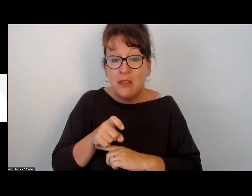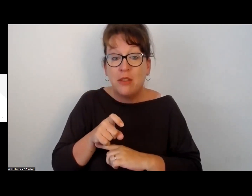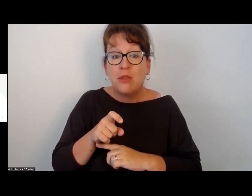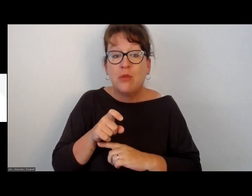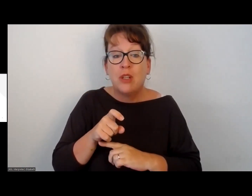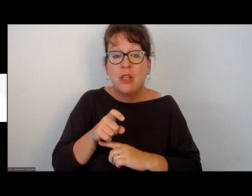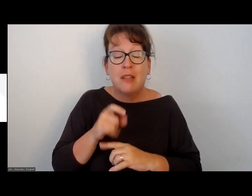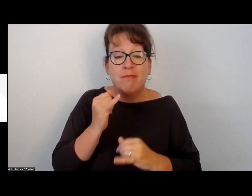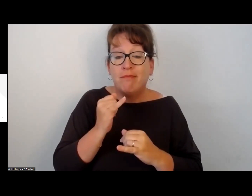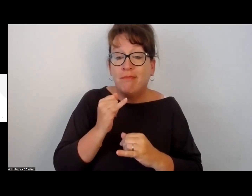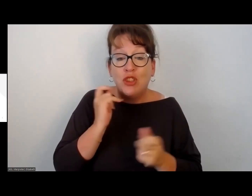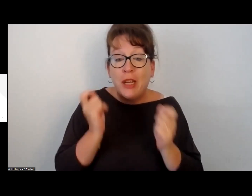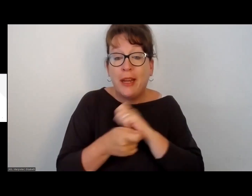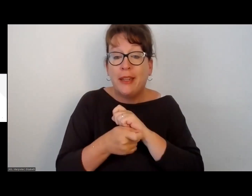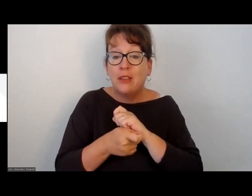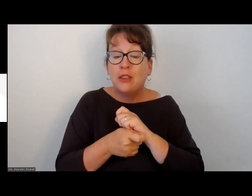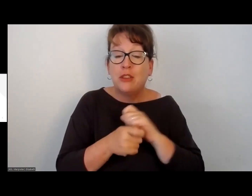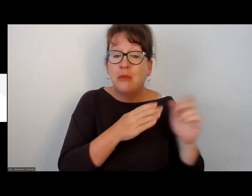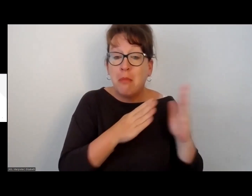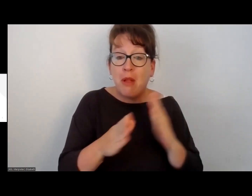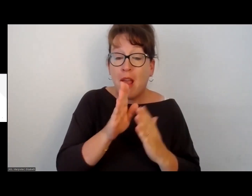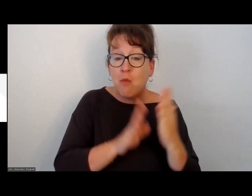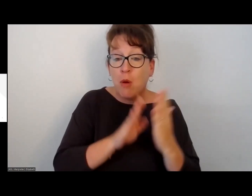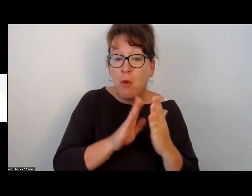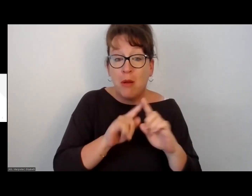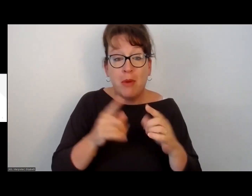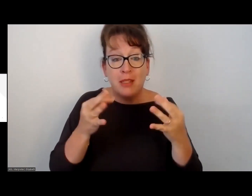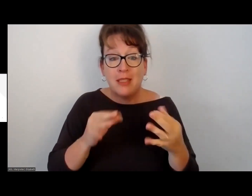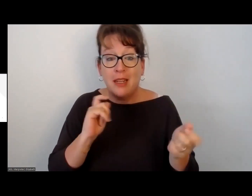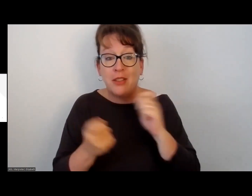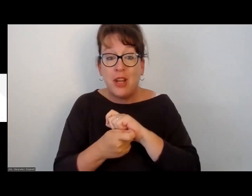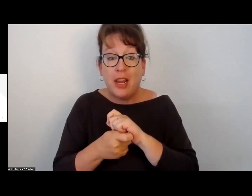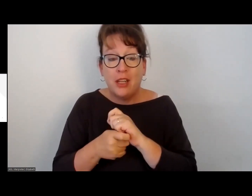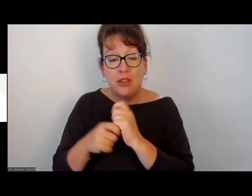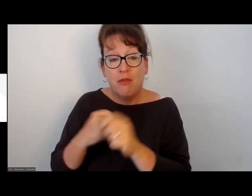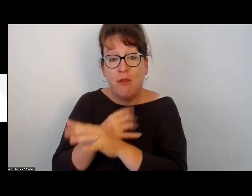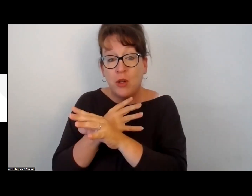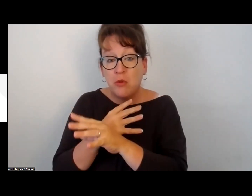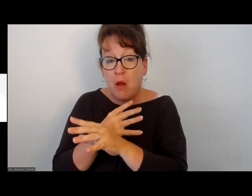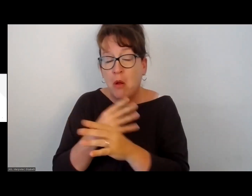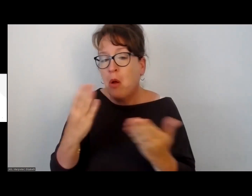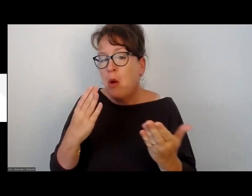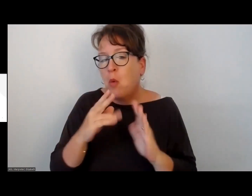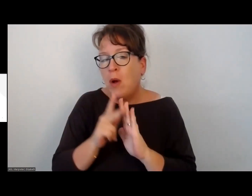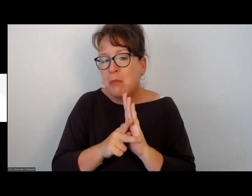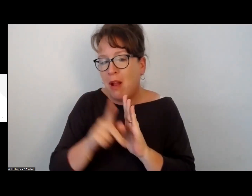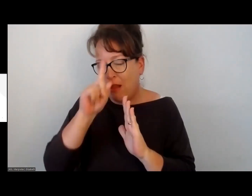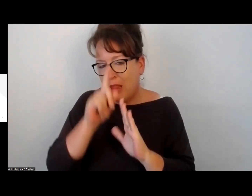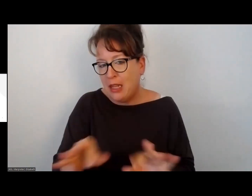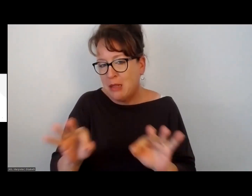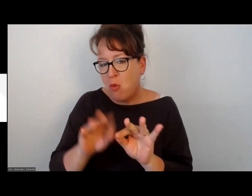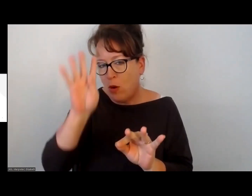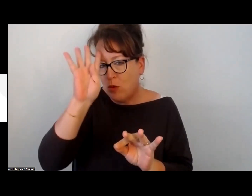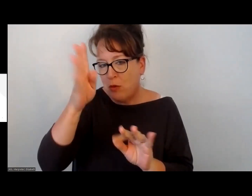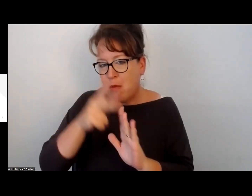virtual within a given time frame, in part because I'm thinking about what you and others on your team